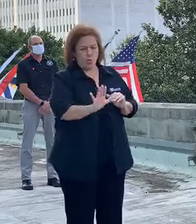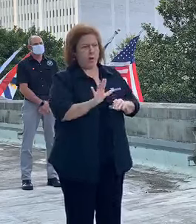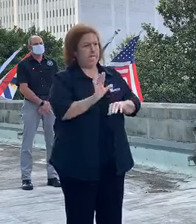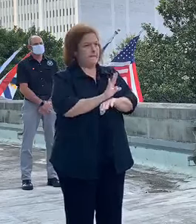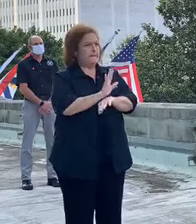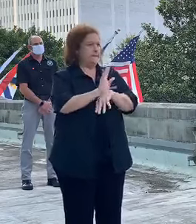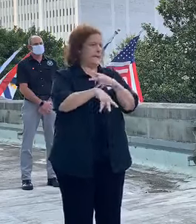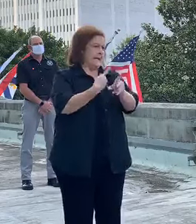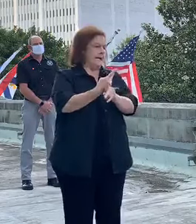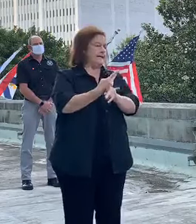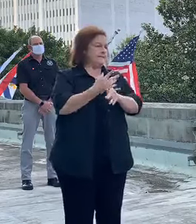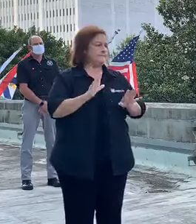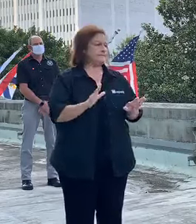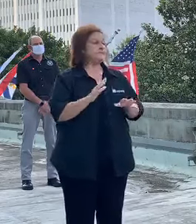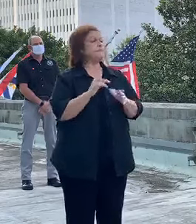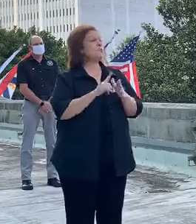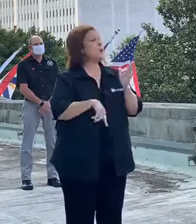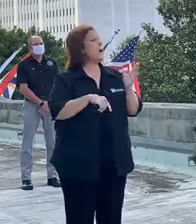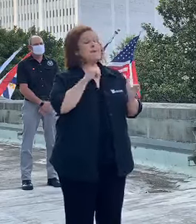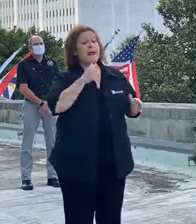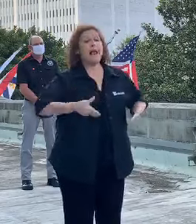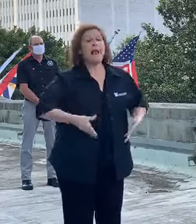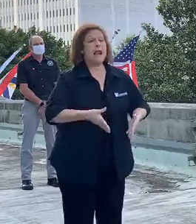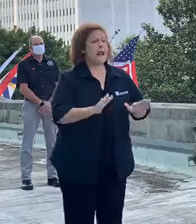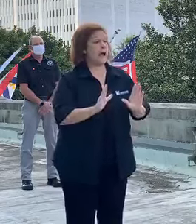type. What is not allowed?